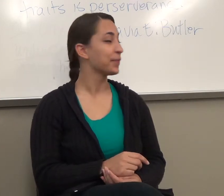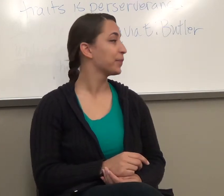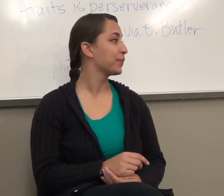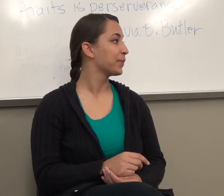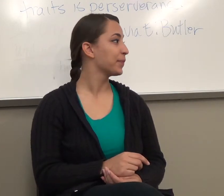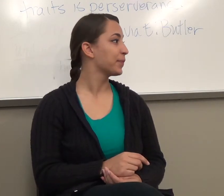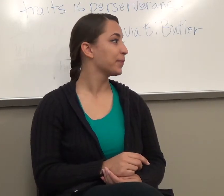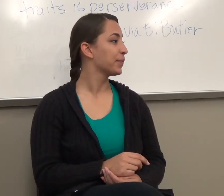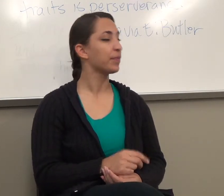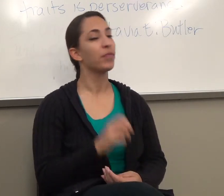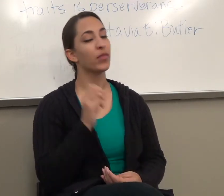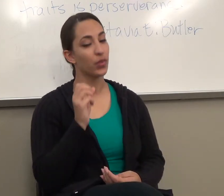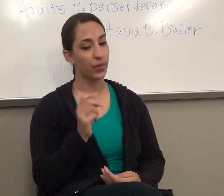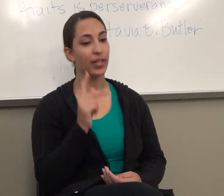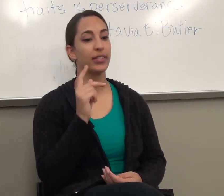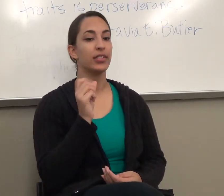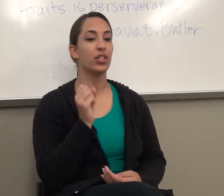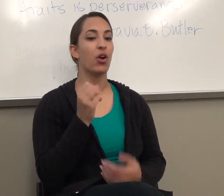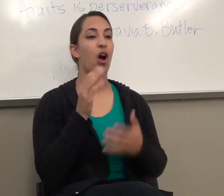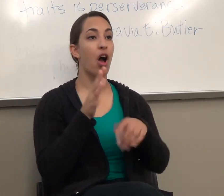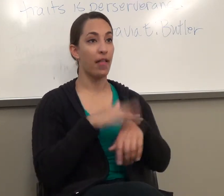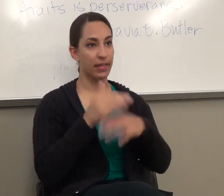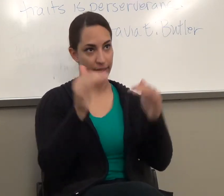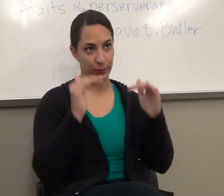All right, so on the next one.